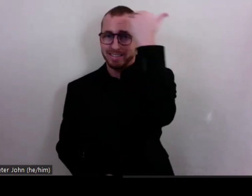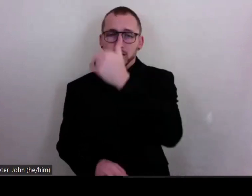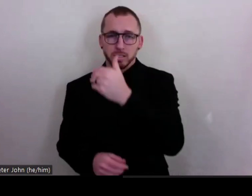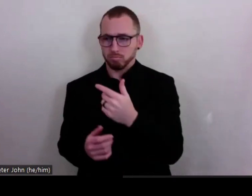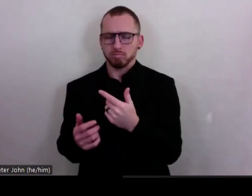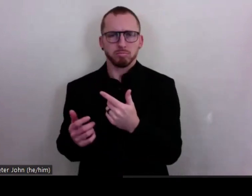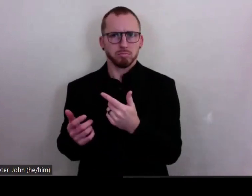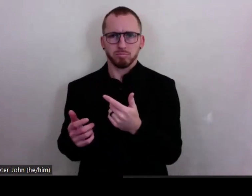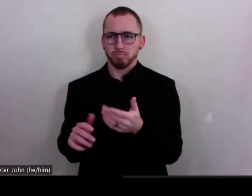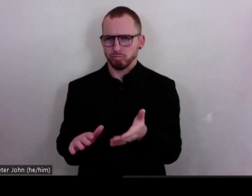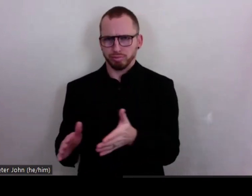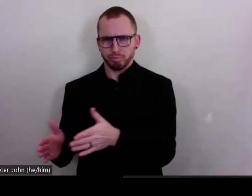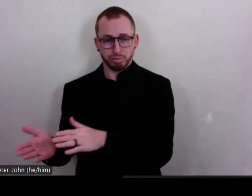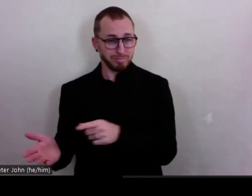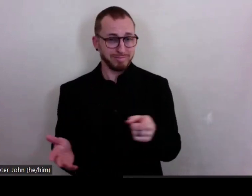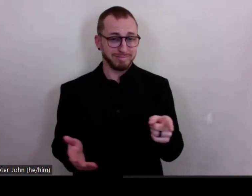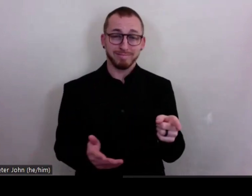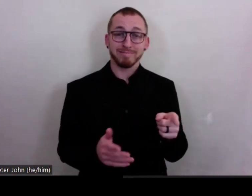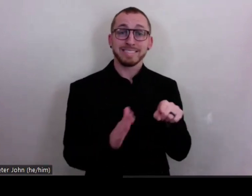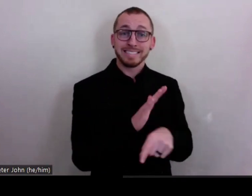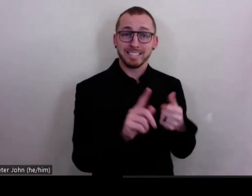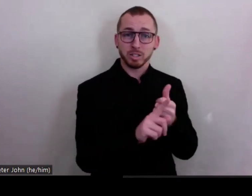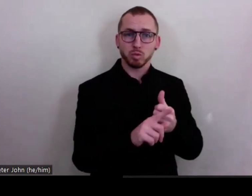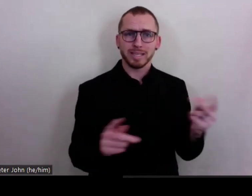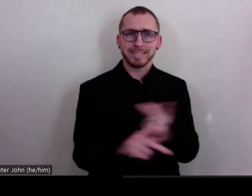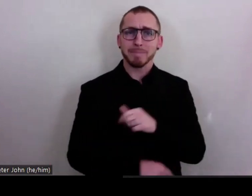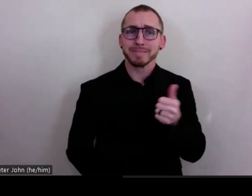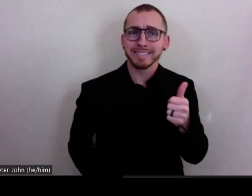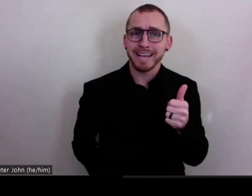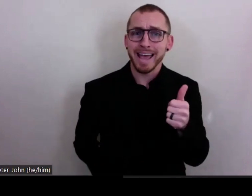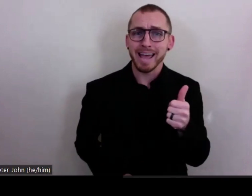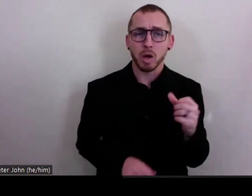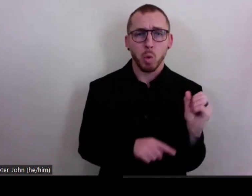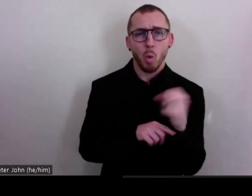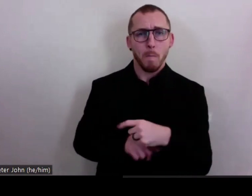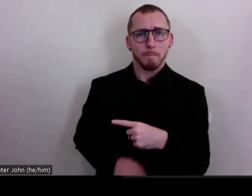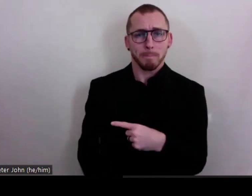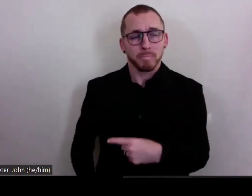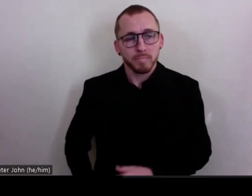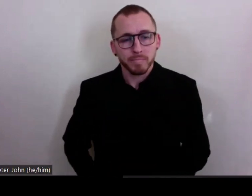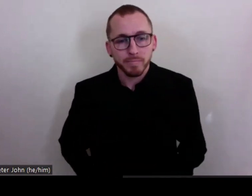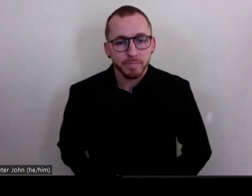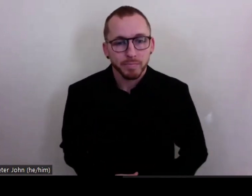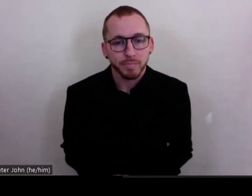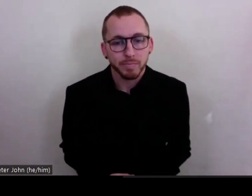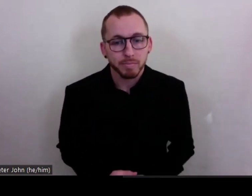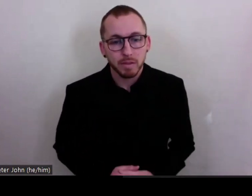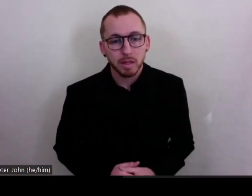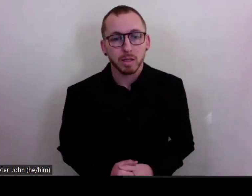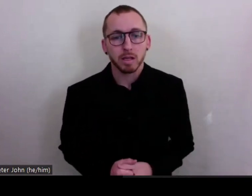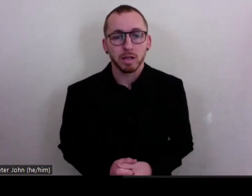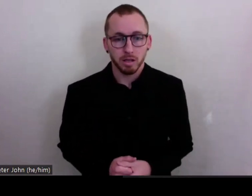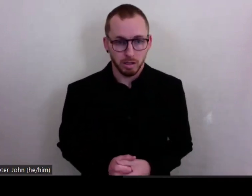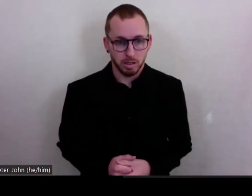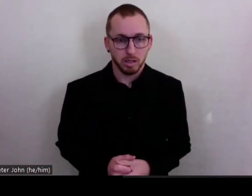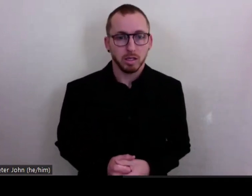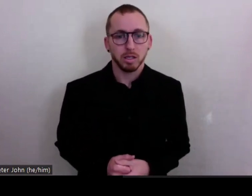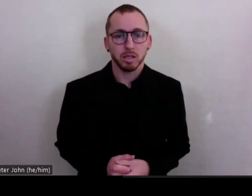A veteran is twice as likely as their civilian counterparts to die by